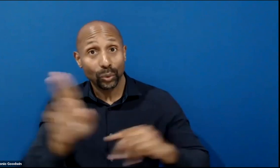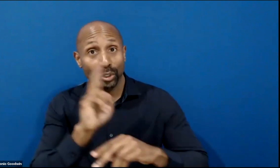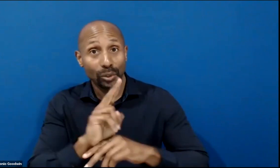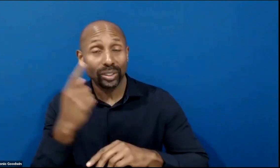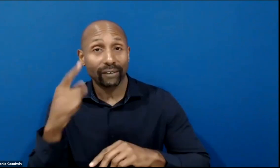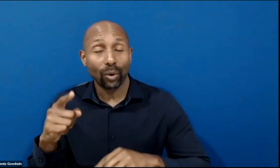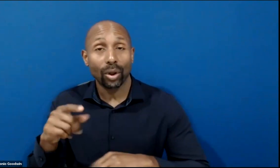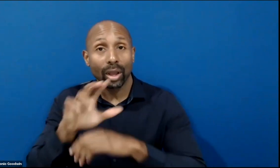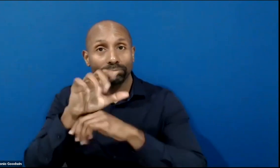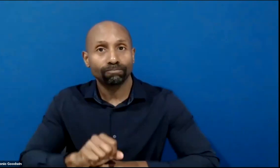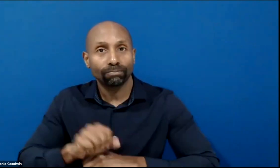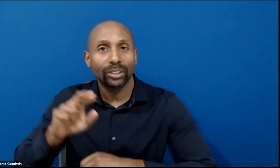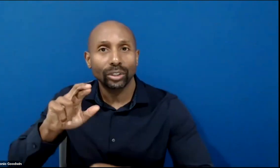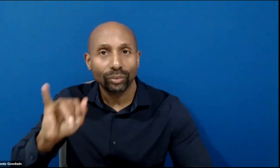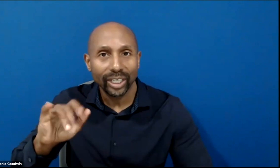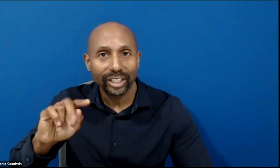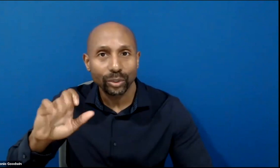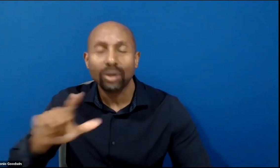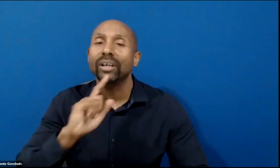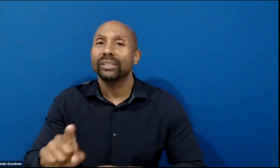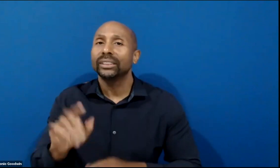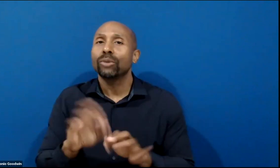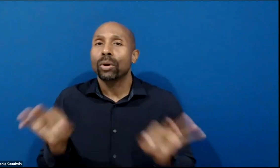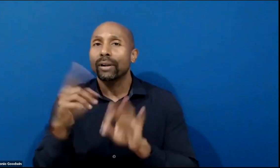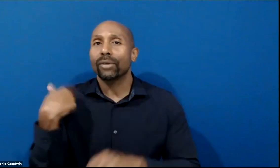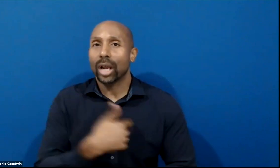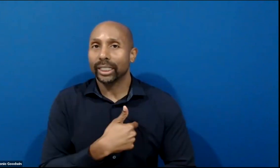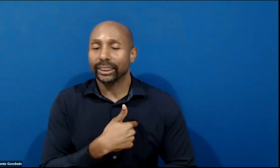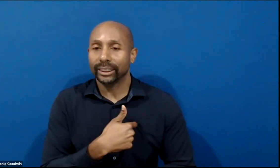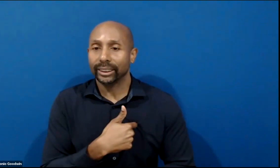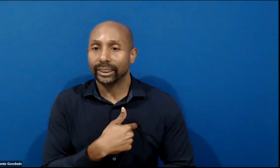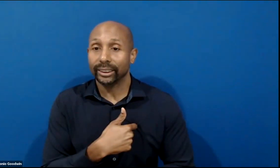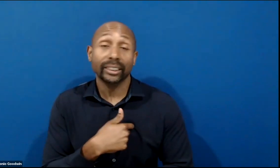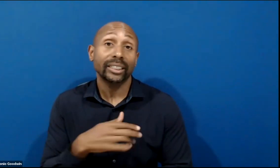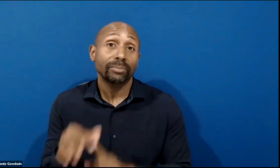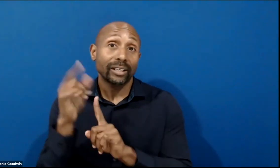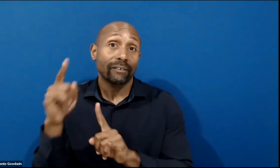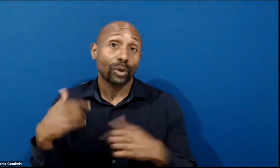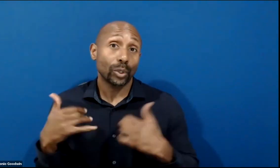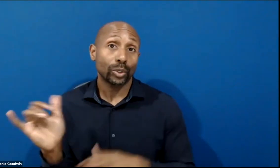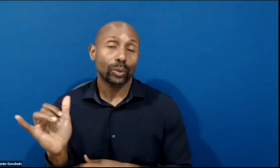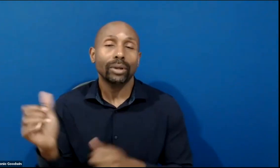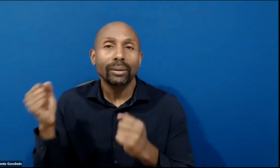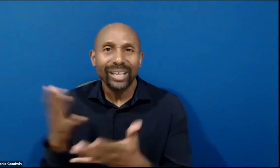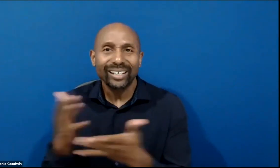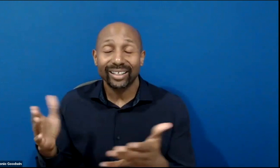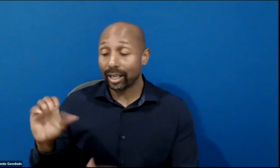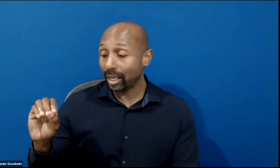youth, as you know, as we're addressing many of the things that Oboi talked about when it comes to thinking